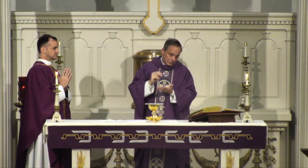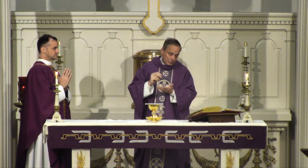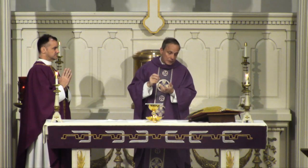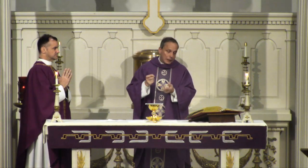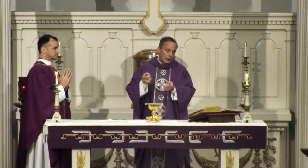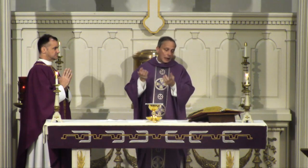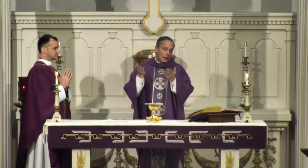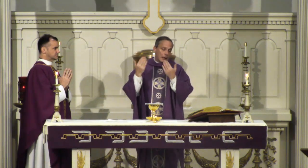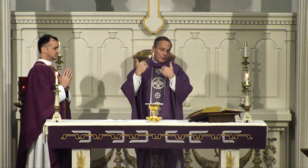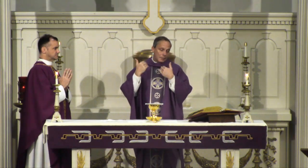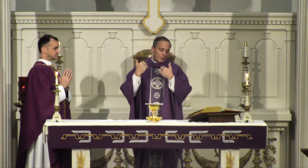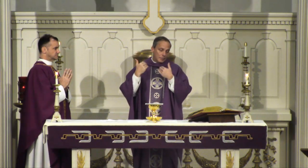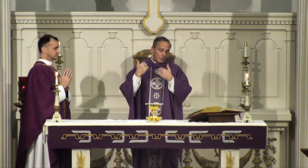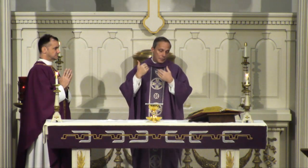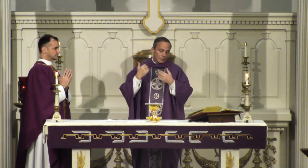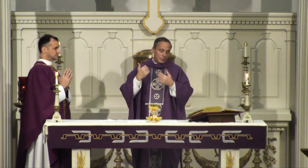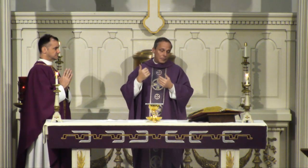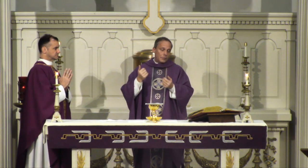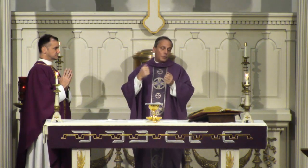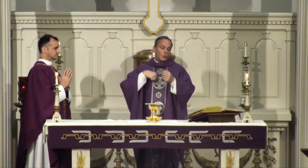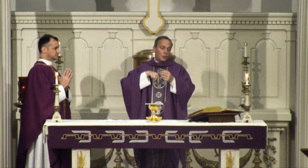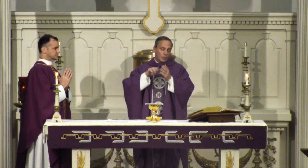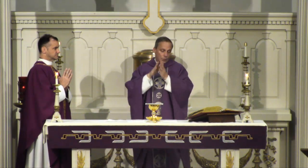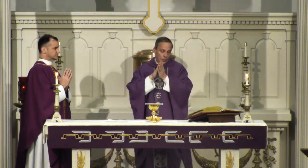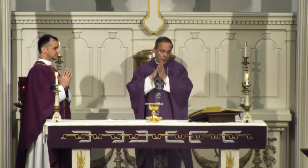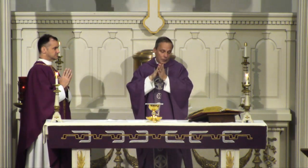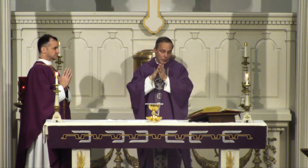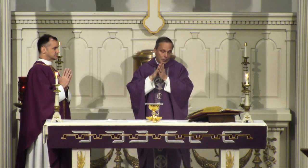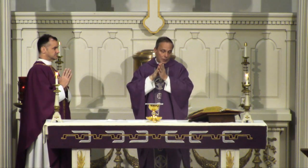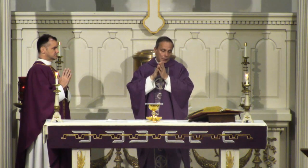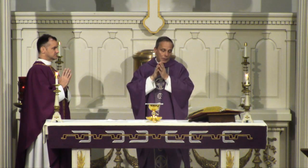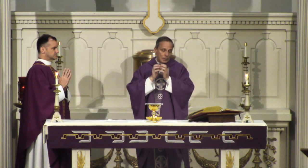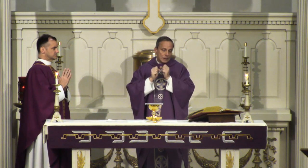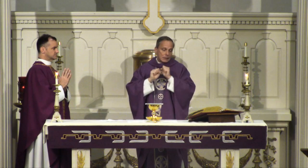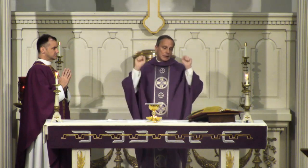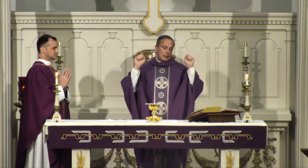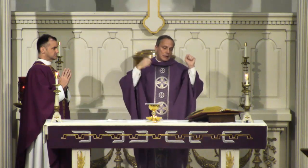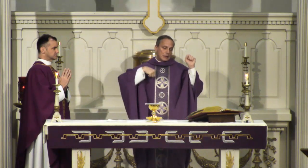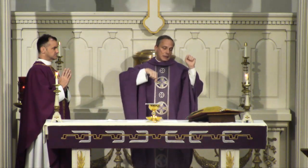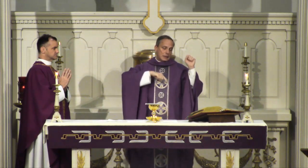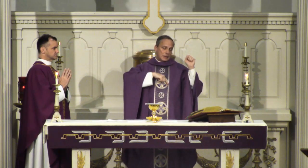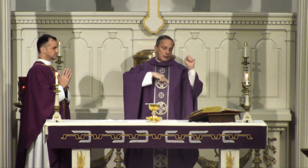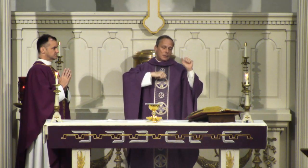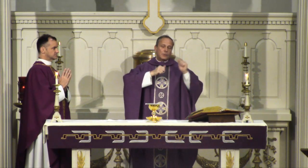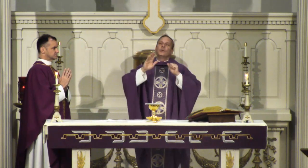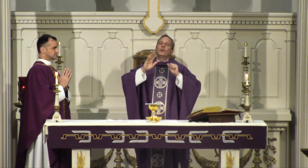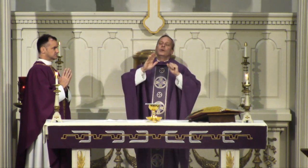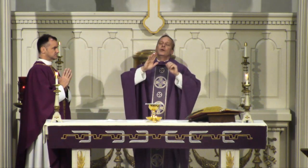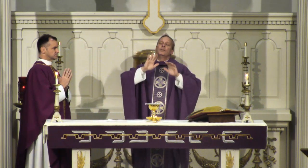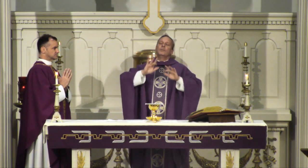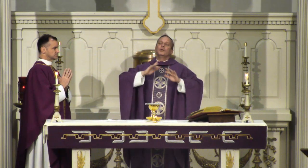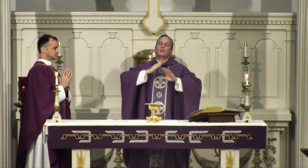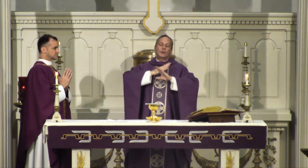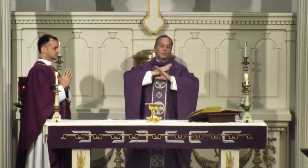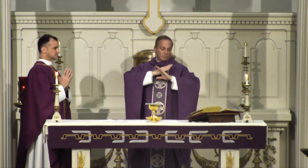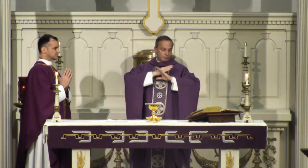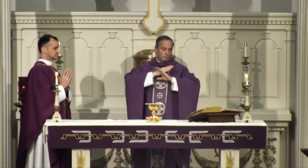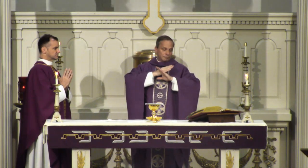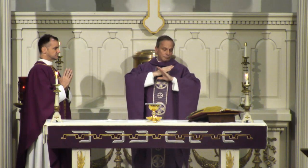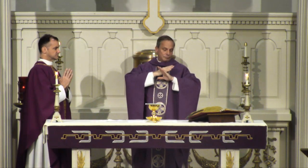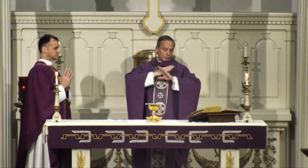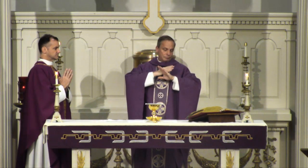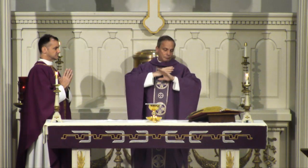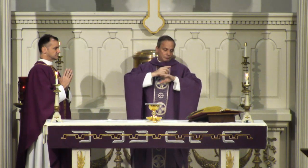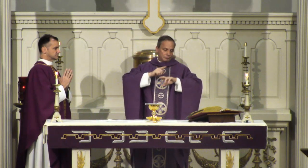cause, come, we pray, to our rescue with the protection of your mercy.